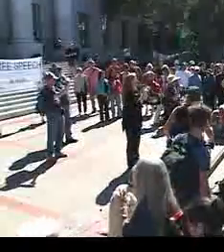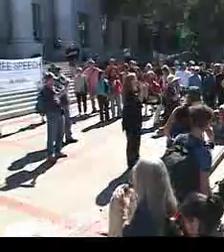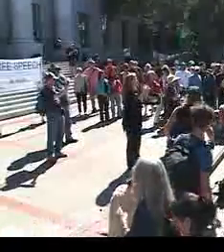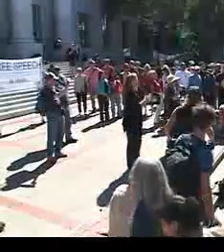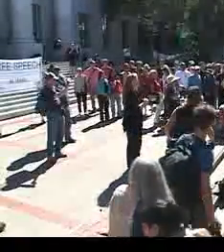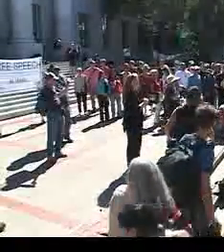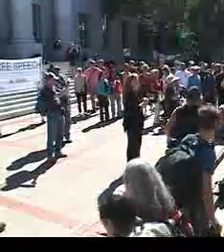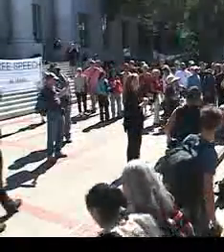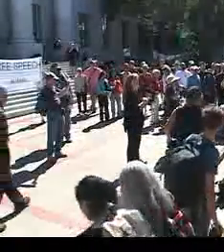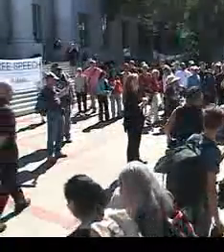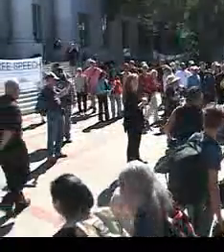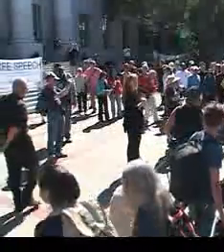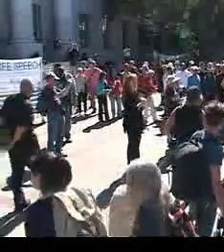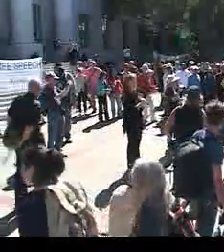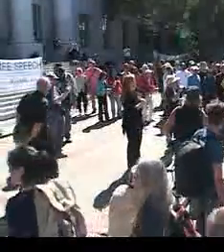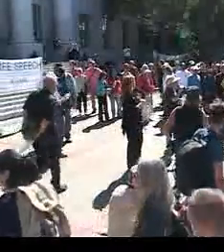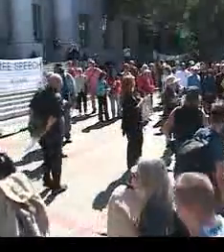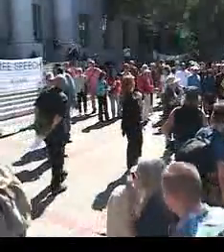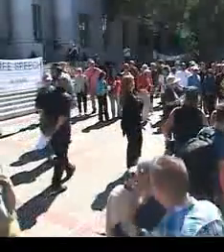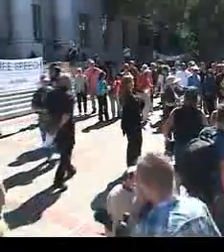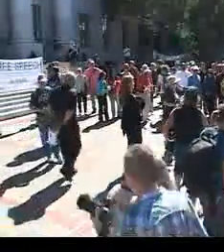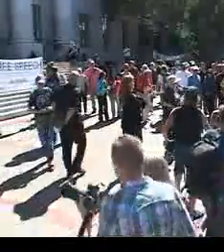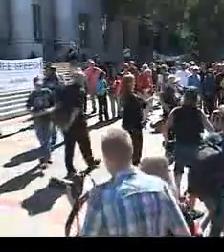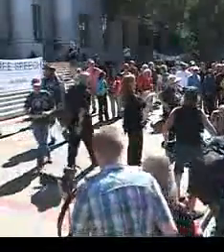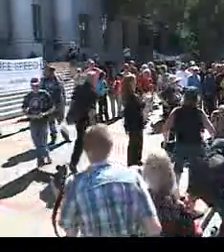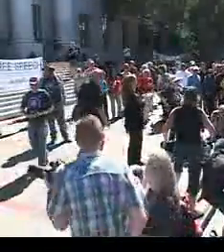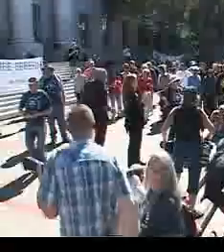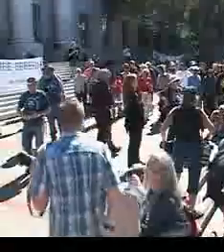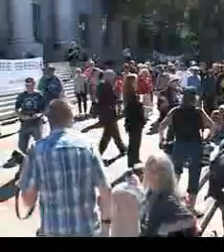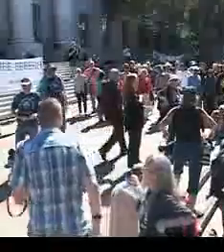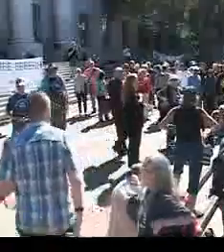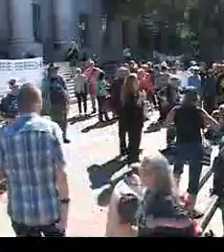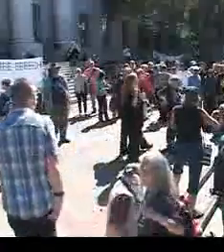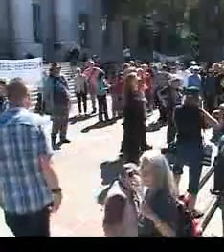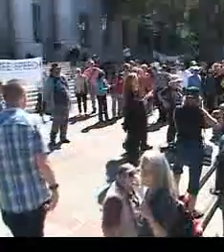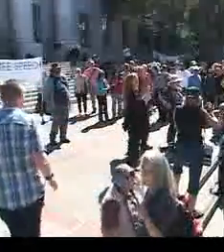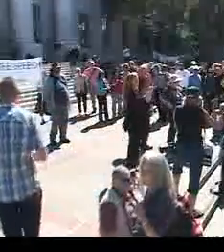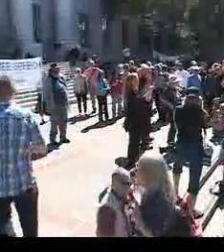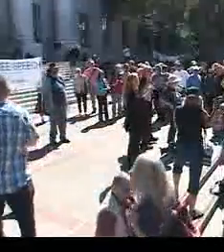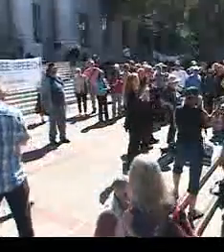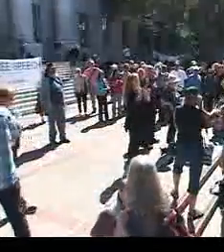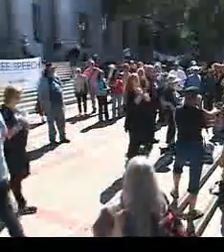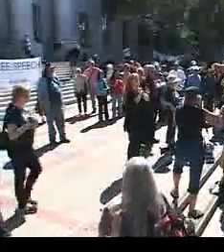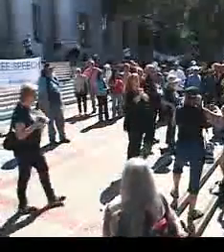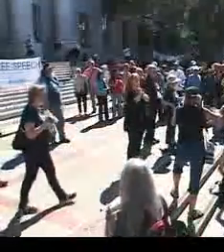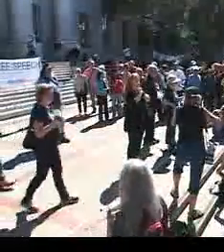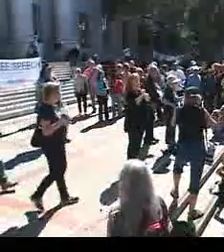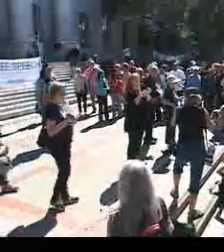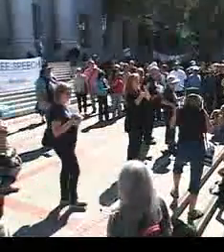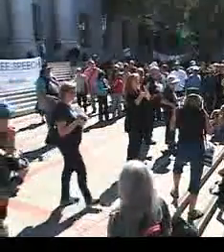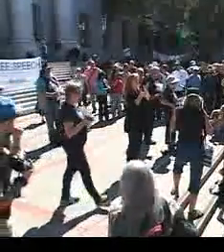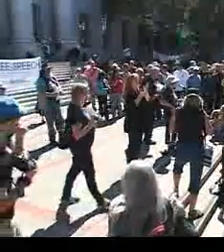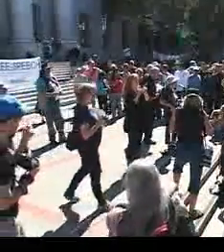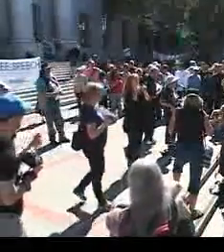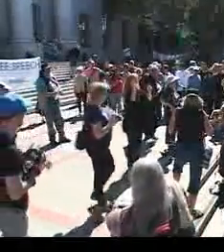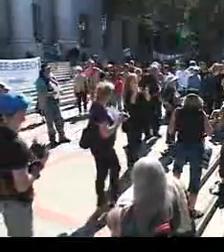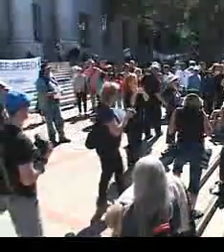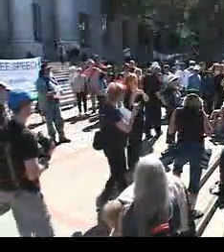Okay, we'll skip that one. We'll come back to it. They're working on the technology.